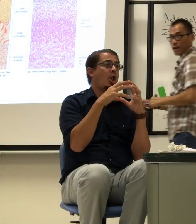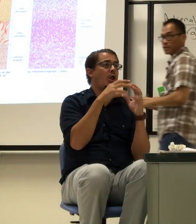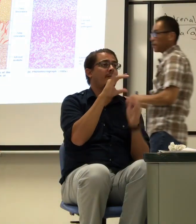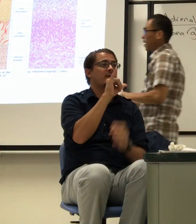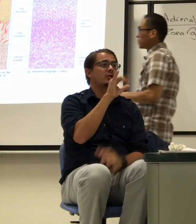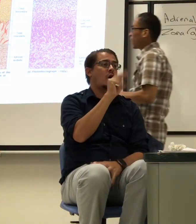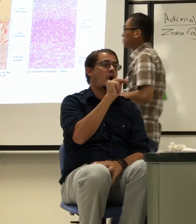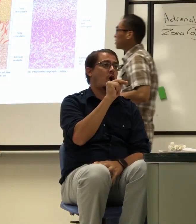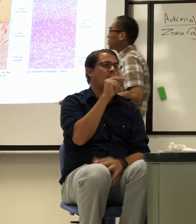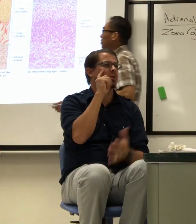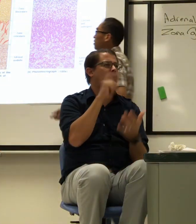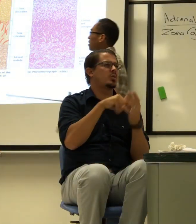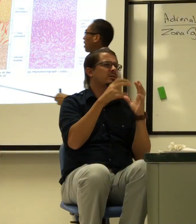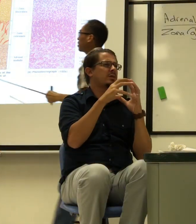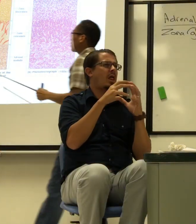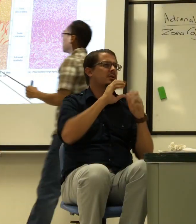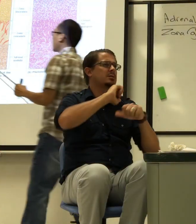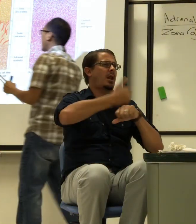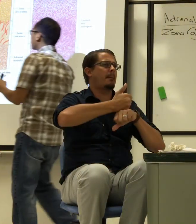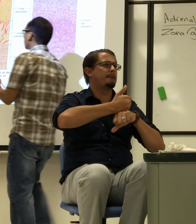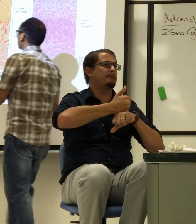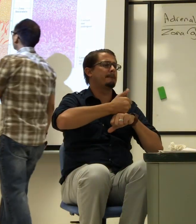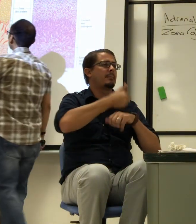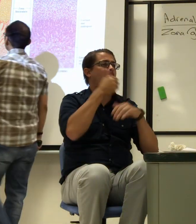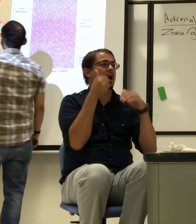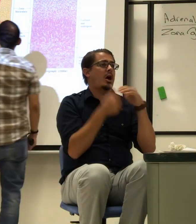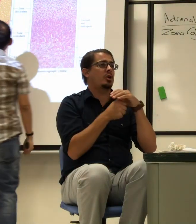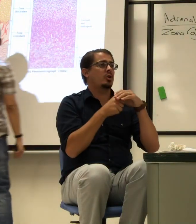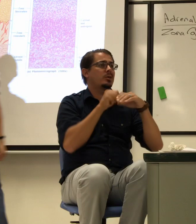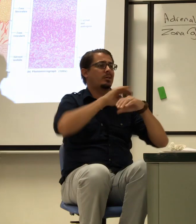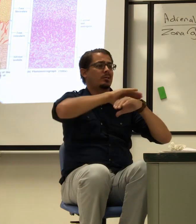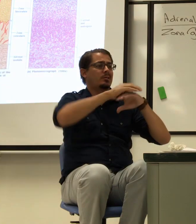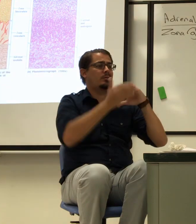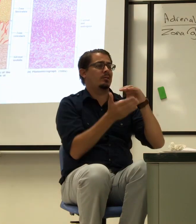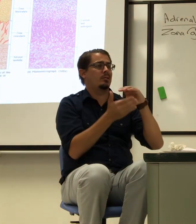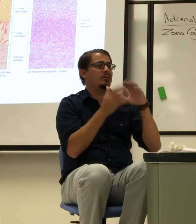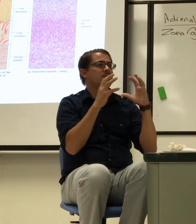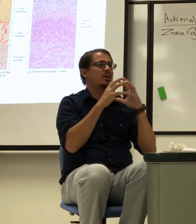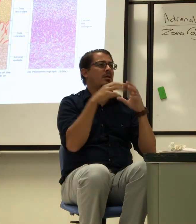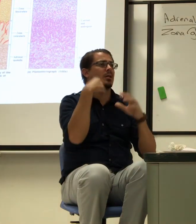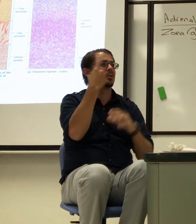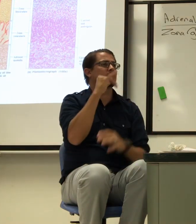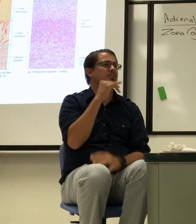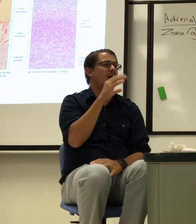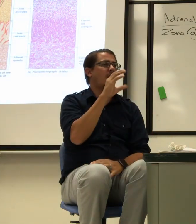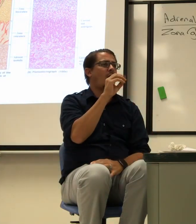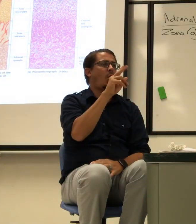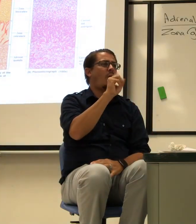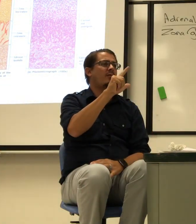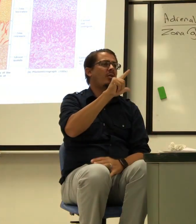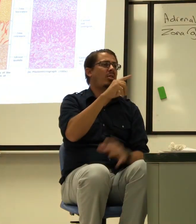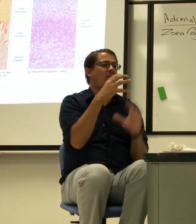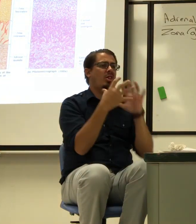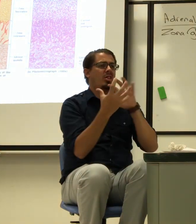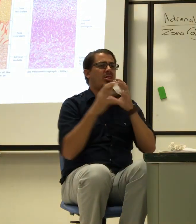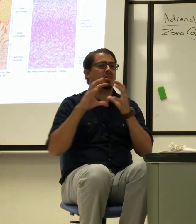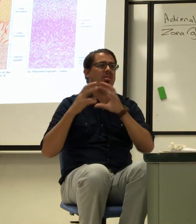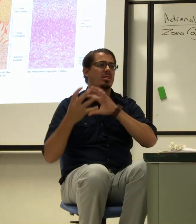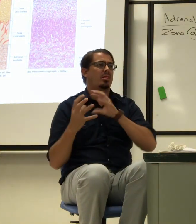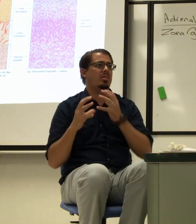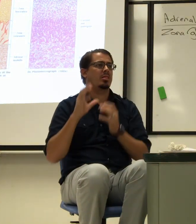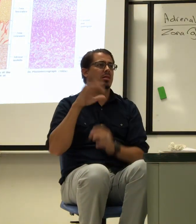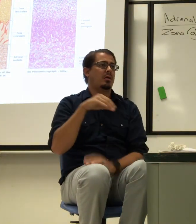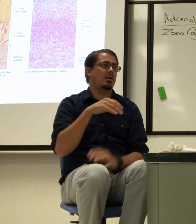cells are arranged in that top zone. Underneath the capsule, the cells are arranged into these oval clumps, hence the